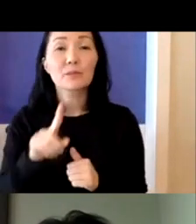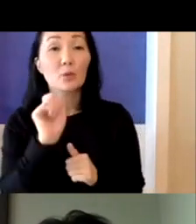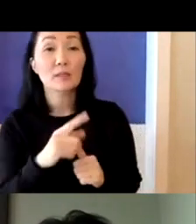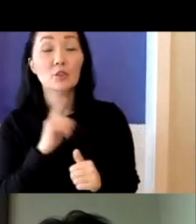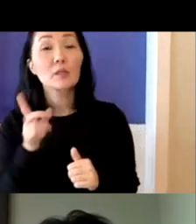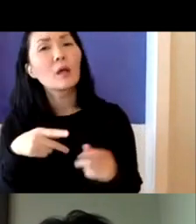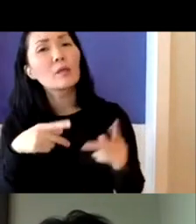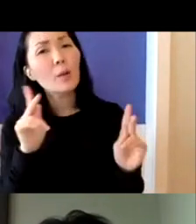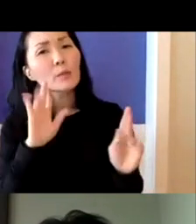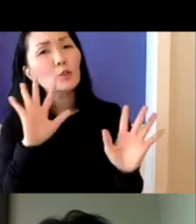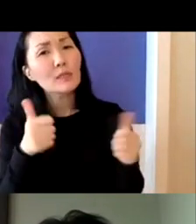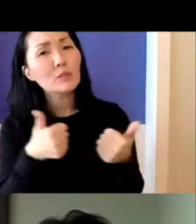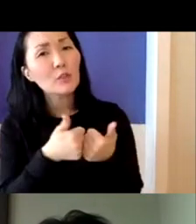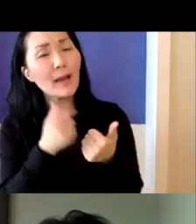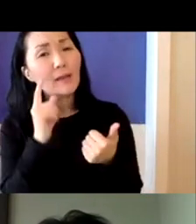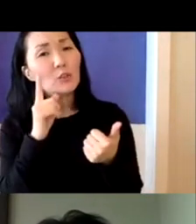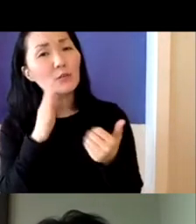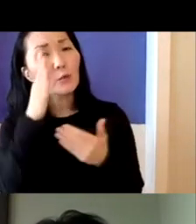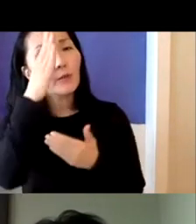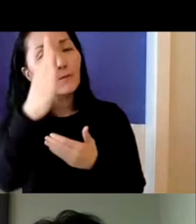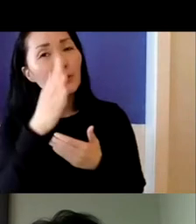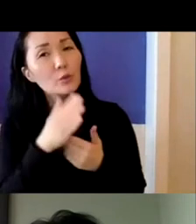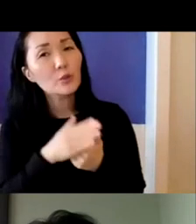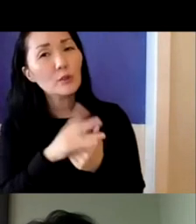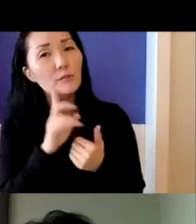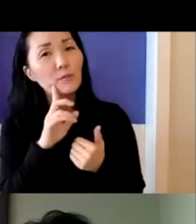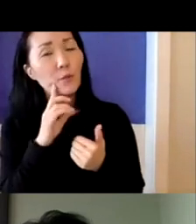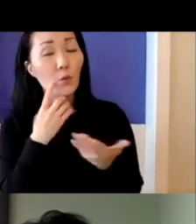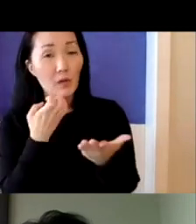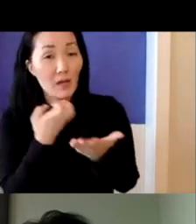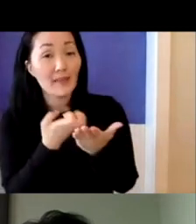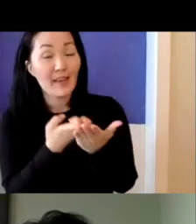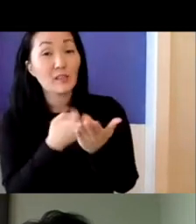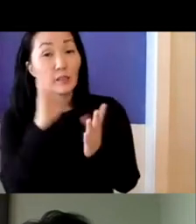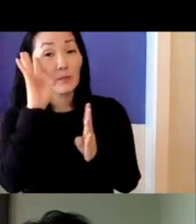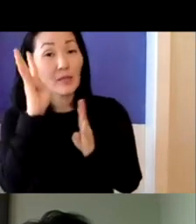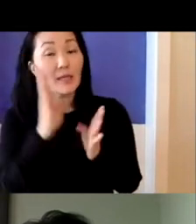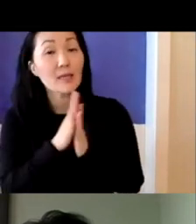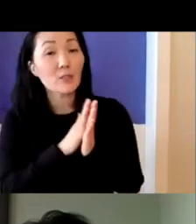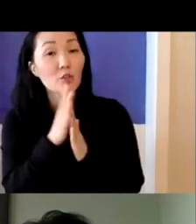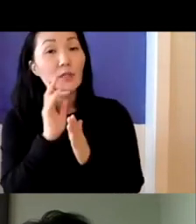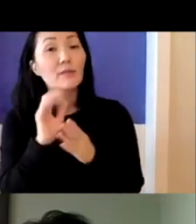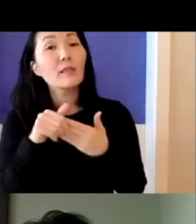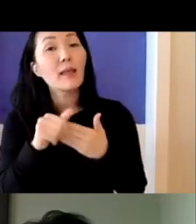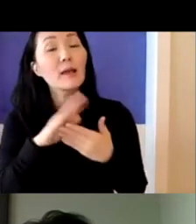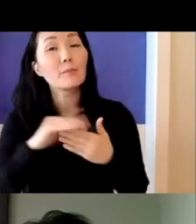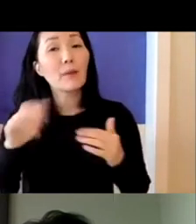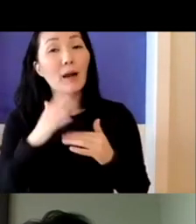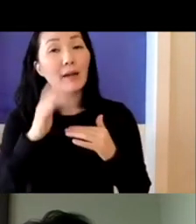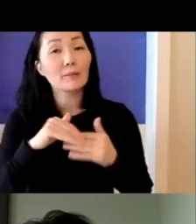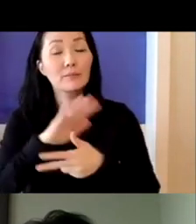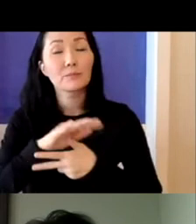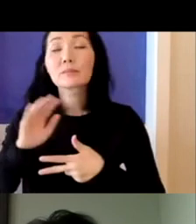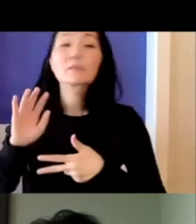you see going forward regarding the major economic development initiatives being led by Musqueam, Squamish, Tsleil-Waututh, and